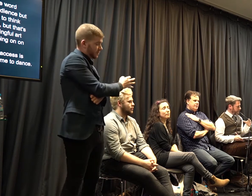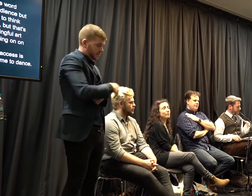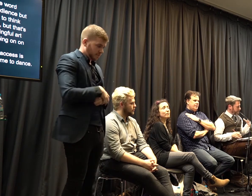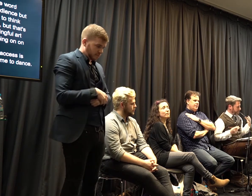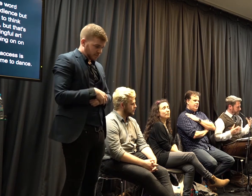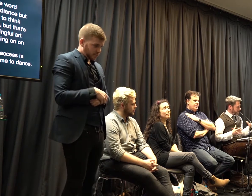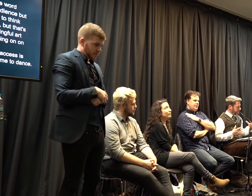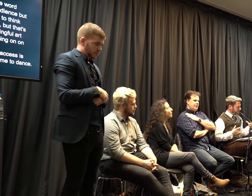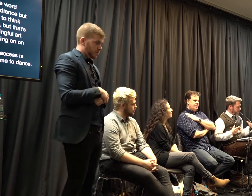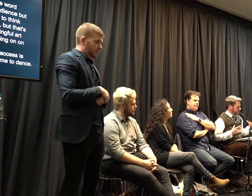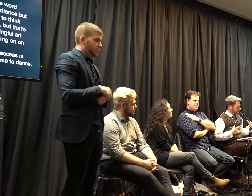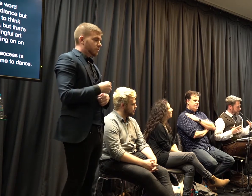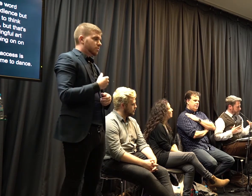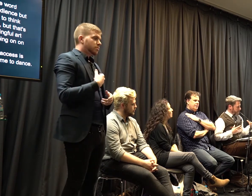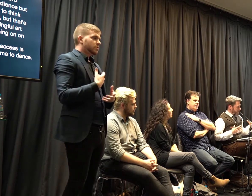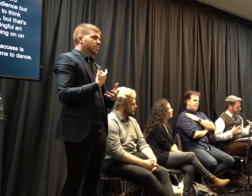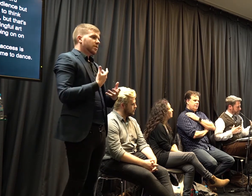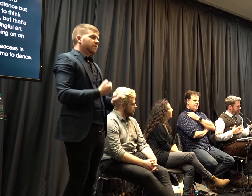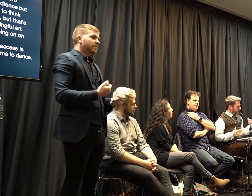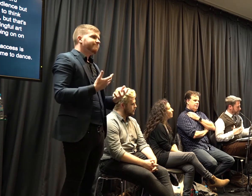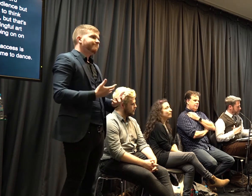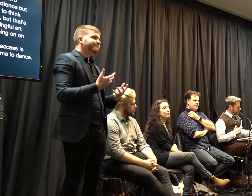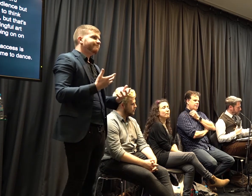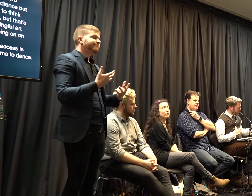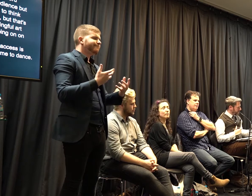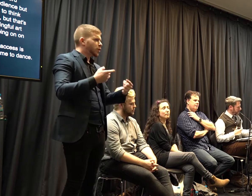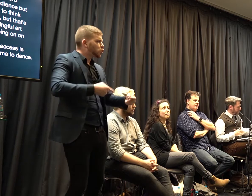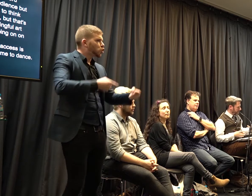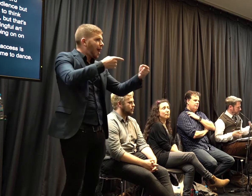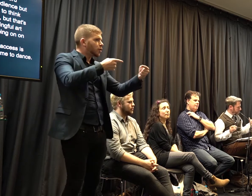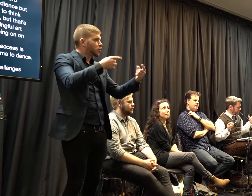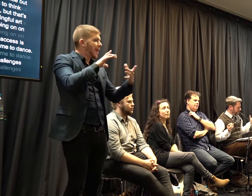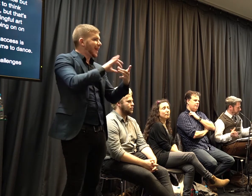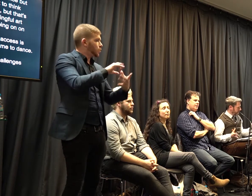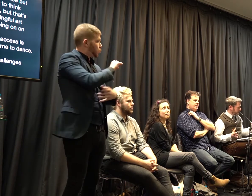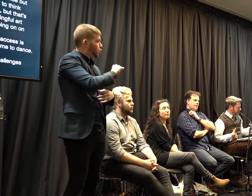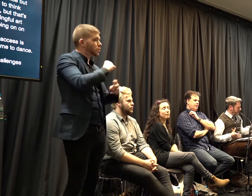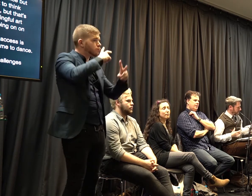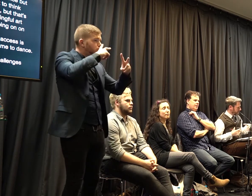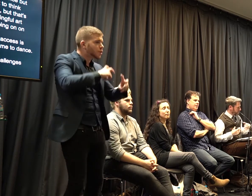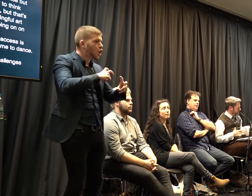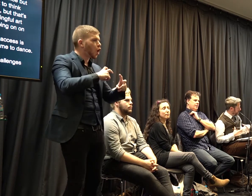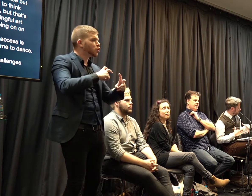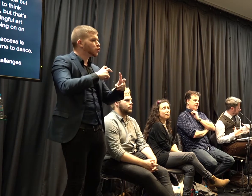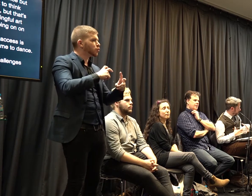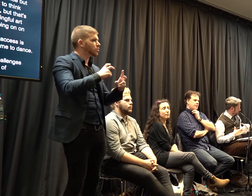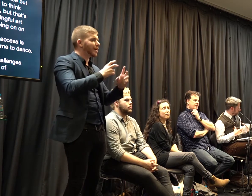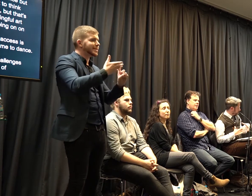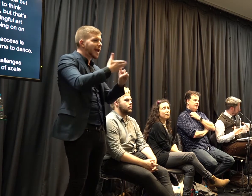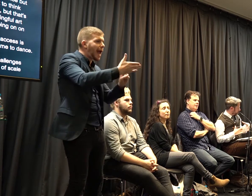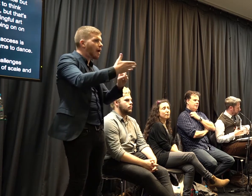there are some real challenges, I think, about what you were researching in notions of scale and